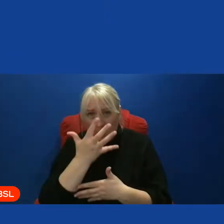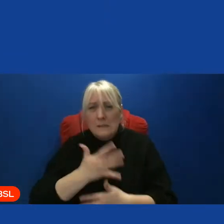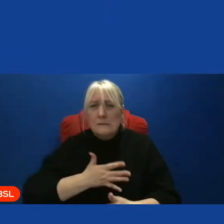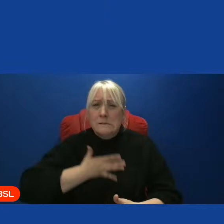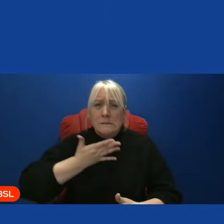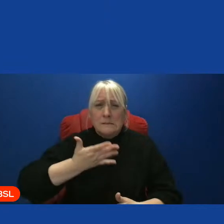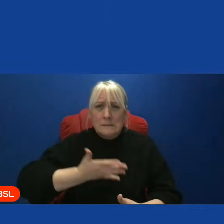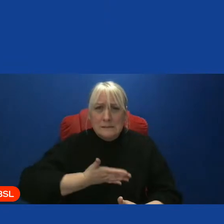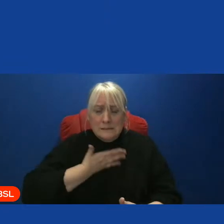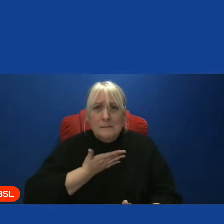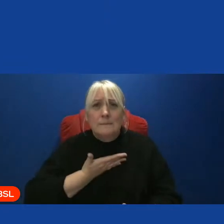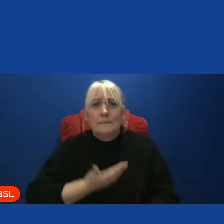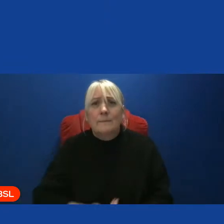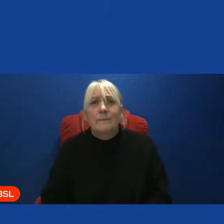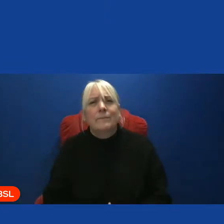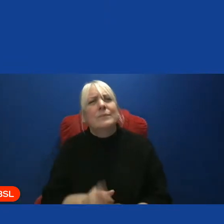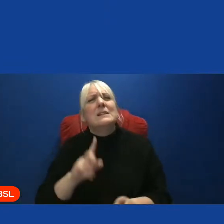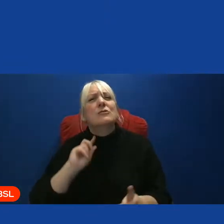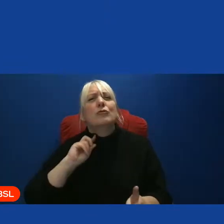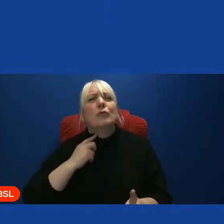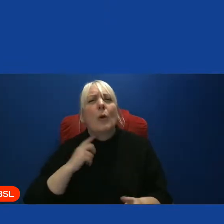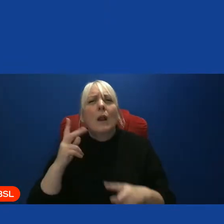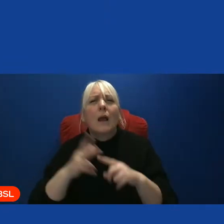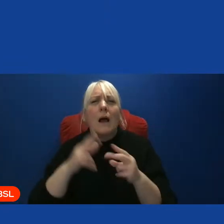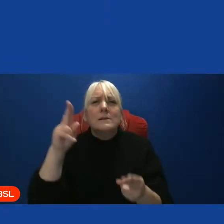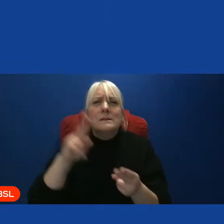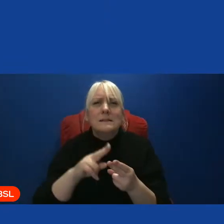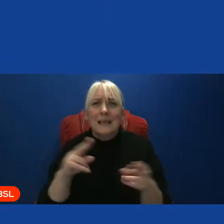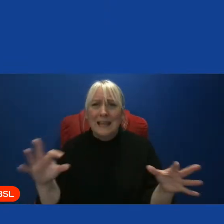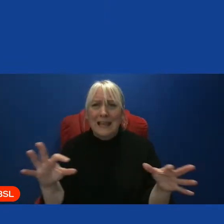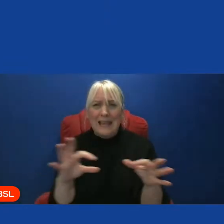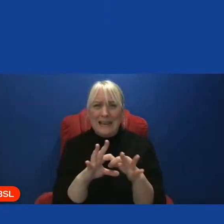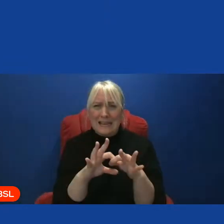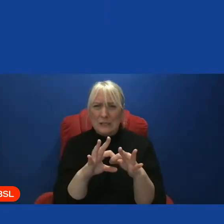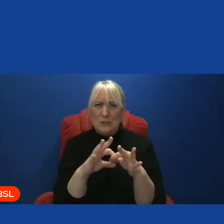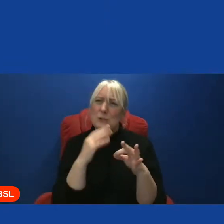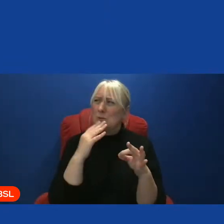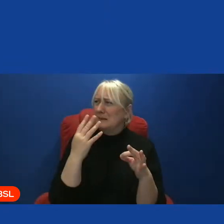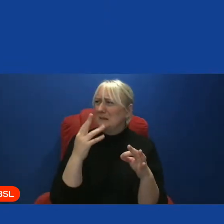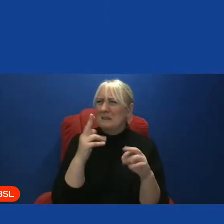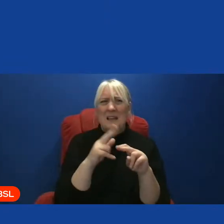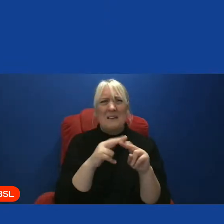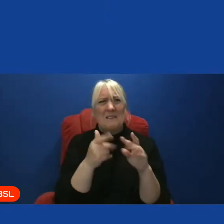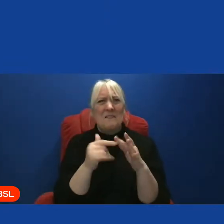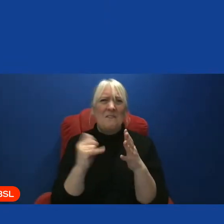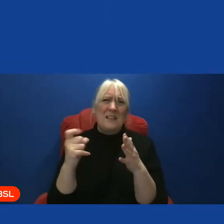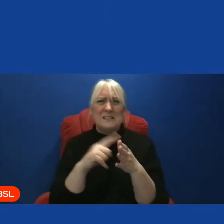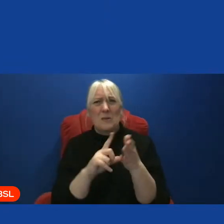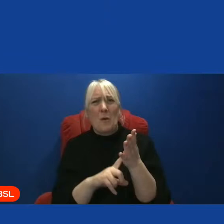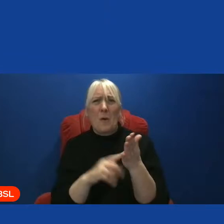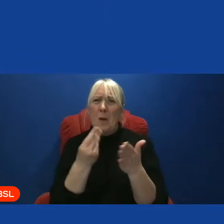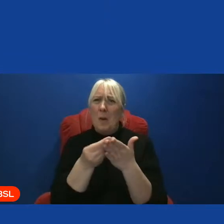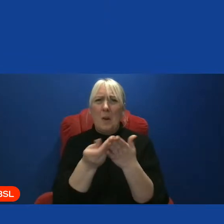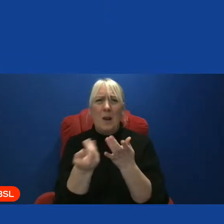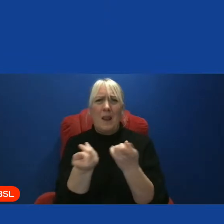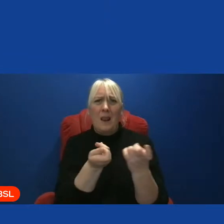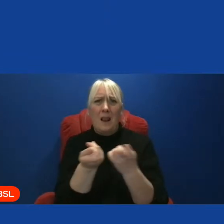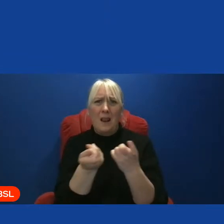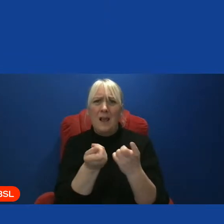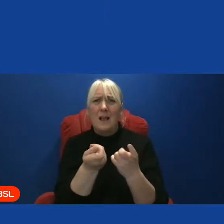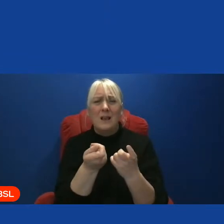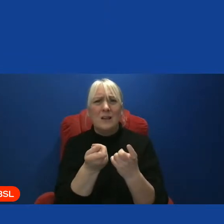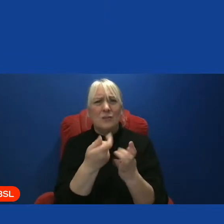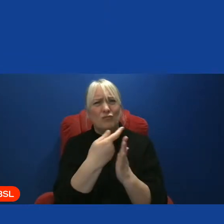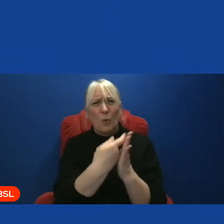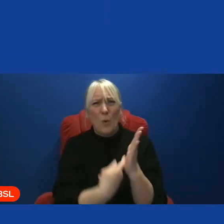But these cruel cuts are based on meeting arbitrary fiscal rules, and I would say self-imposed